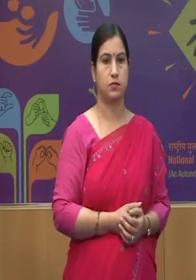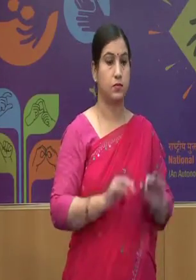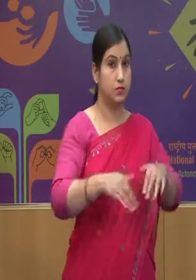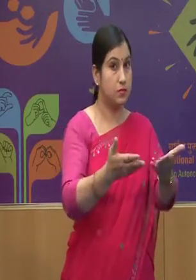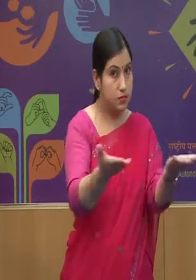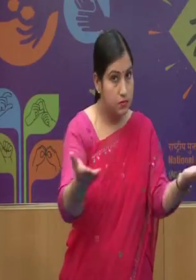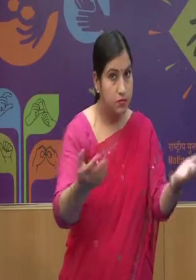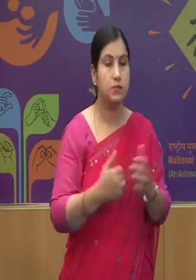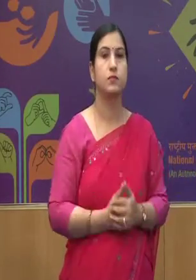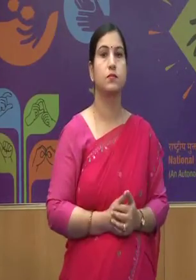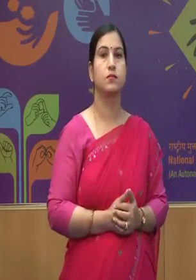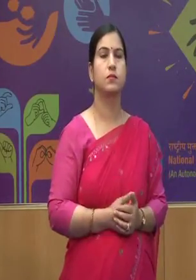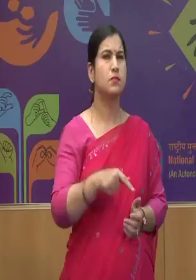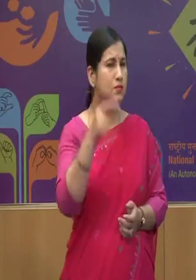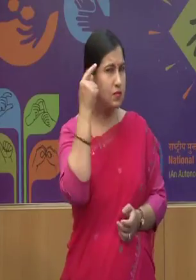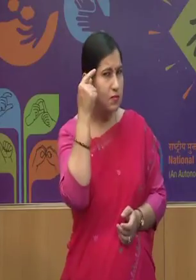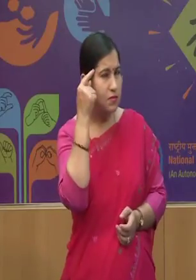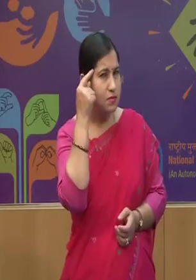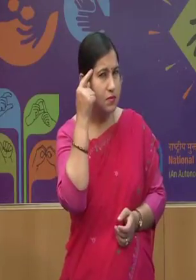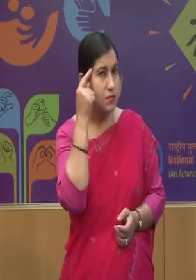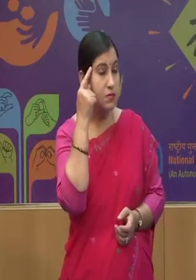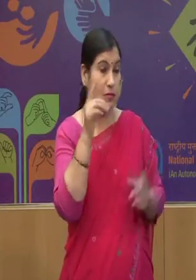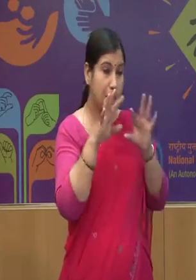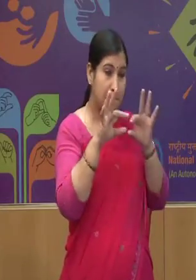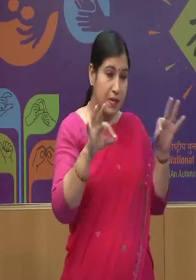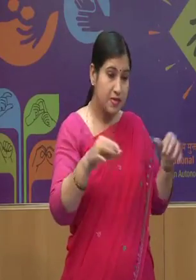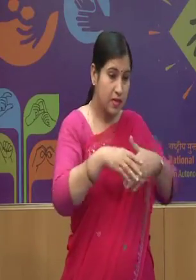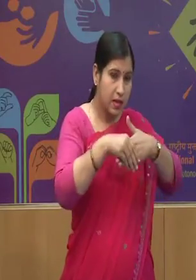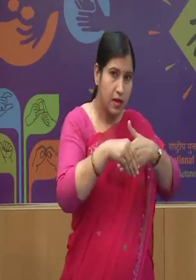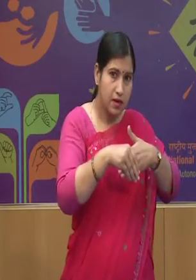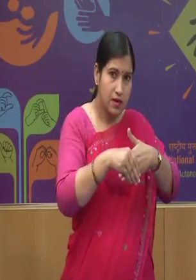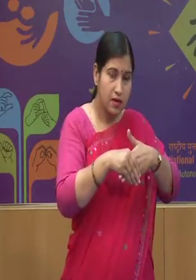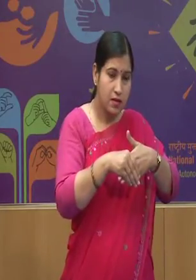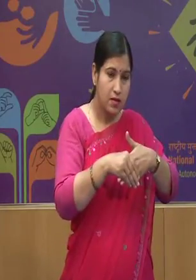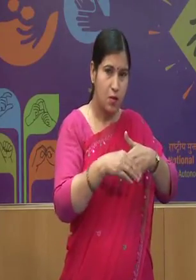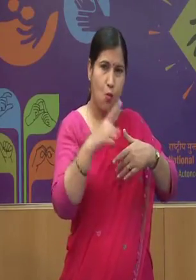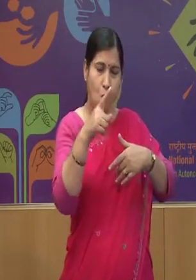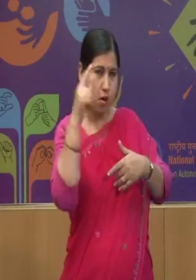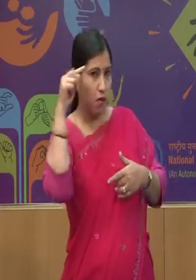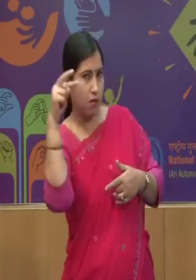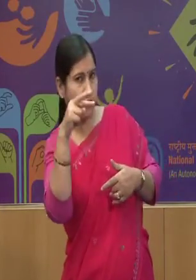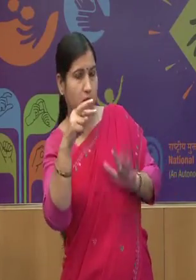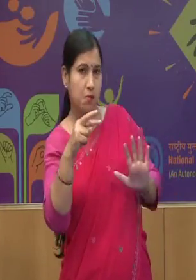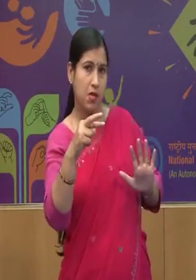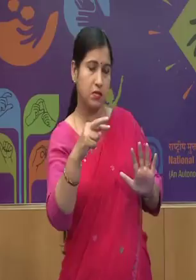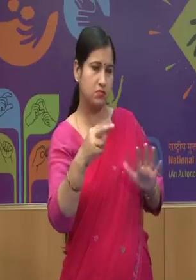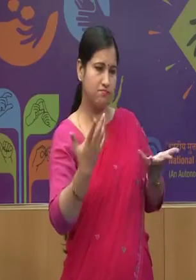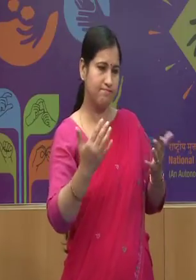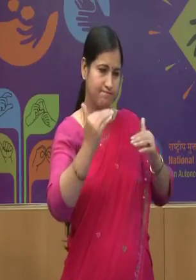Learners, don't you feel that the peace treaties were one sided, unjust, and